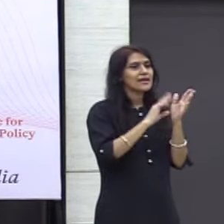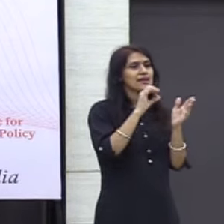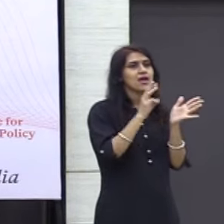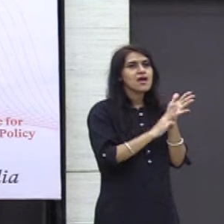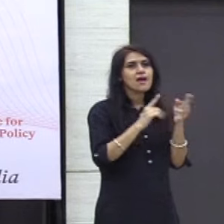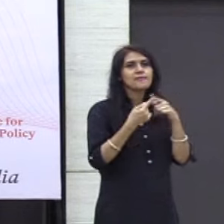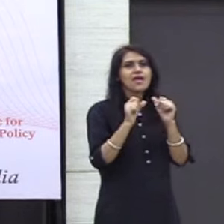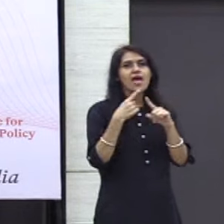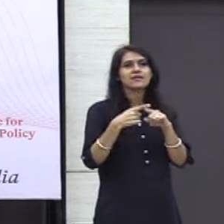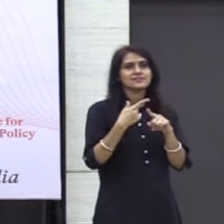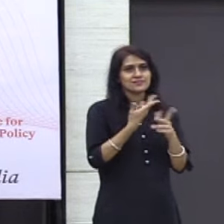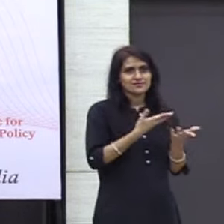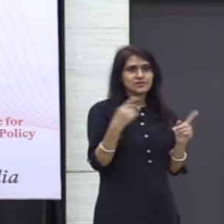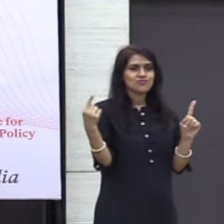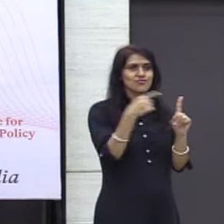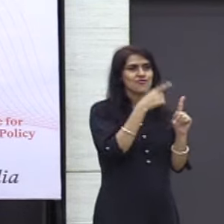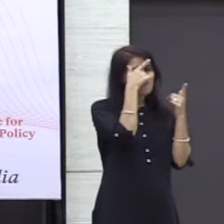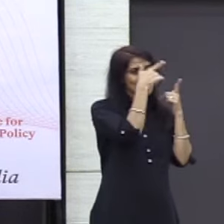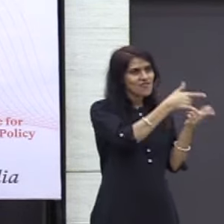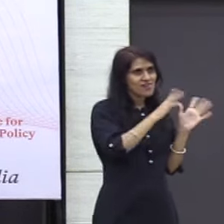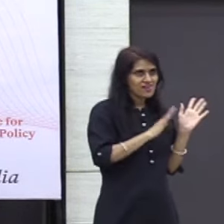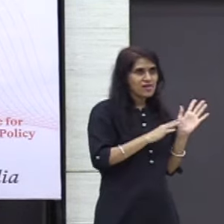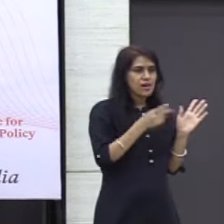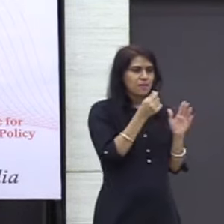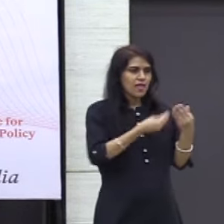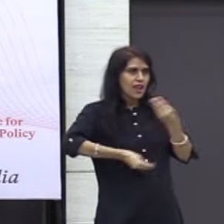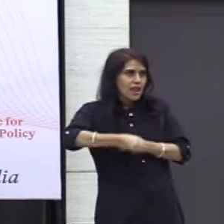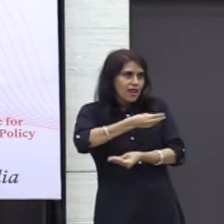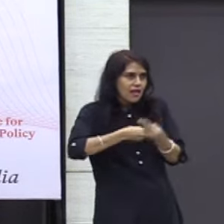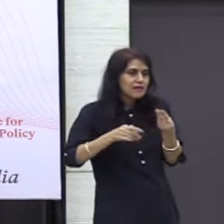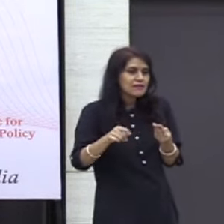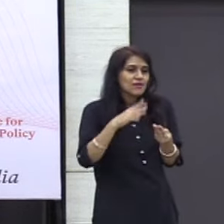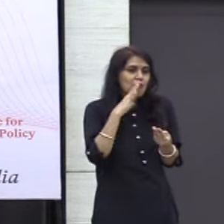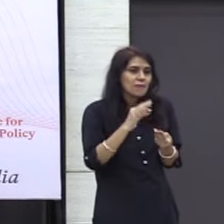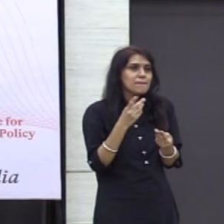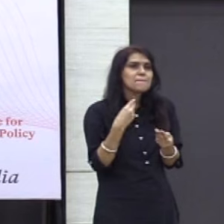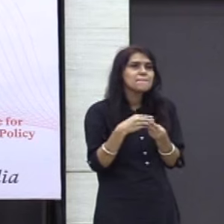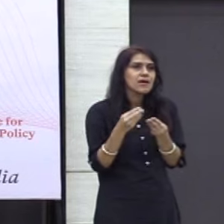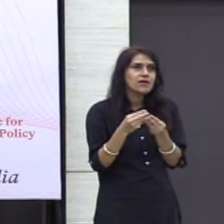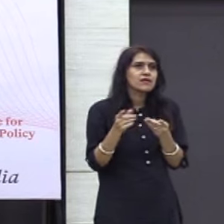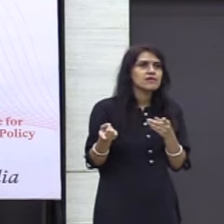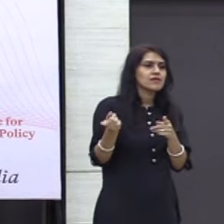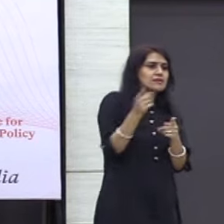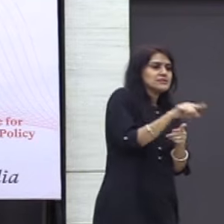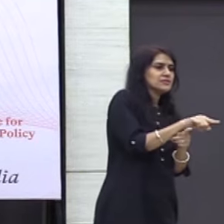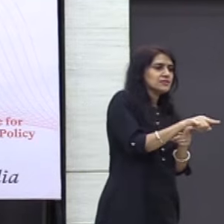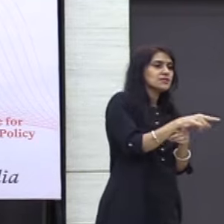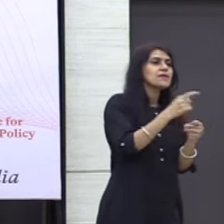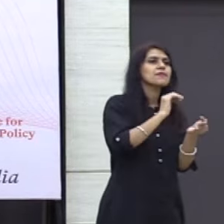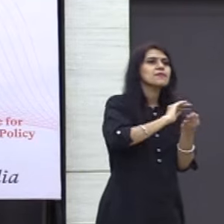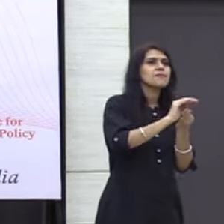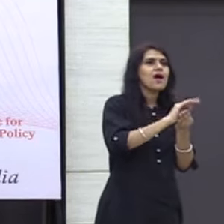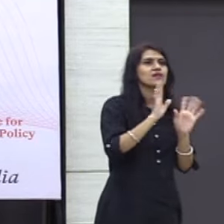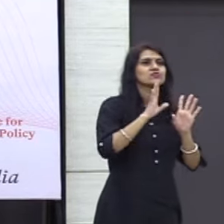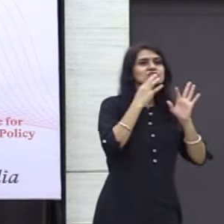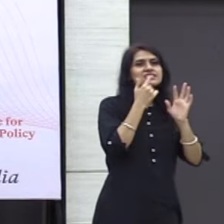laundering, offense of money laundering, is converting tainted money into untainted money.